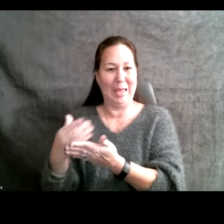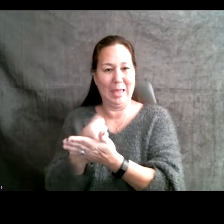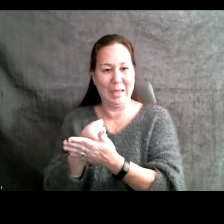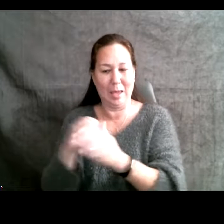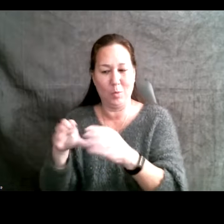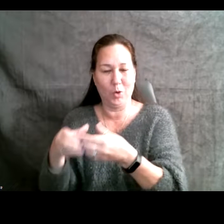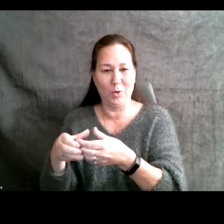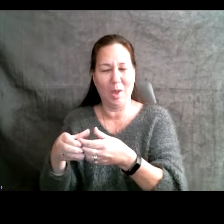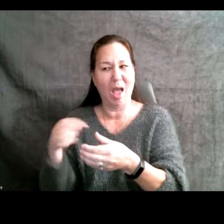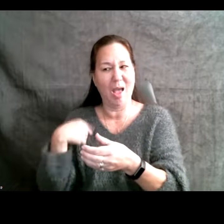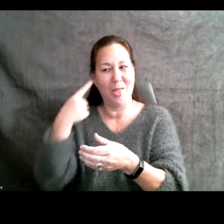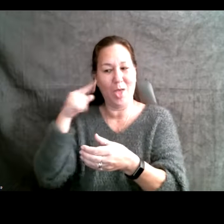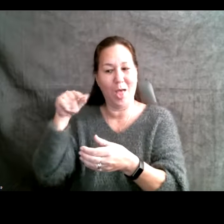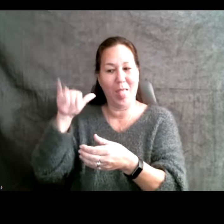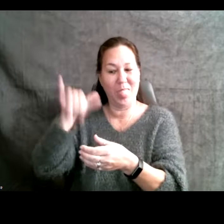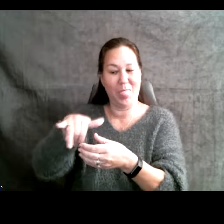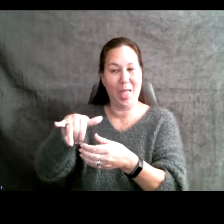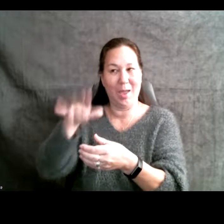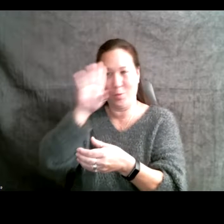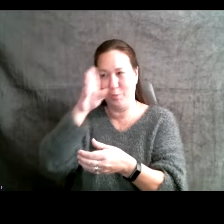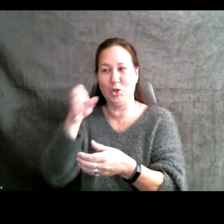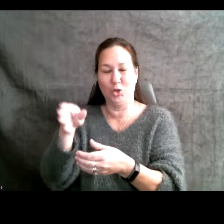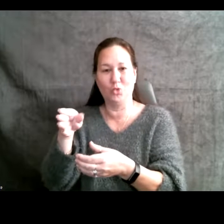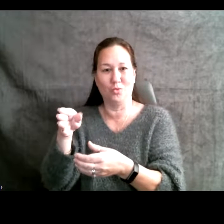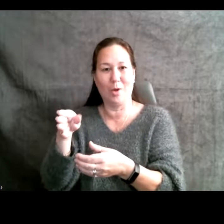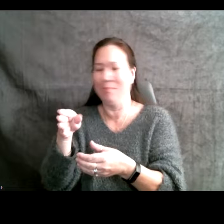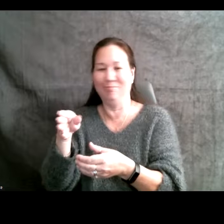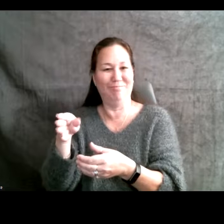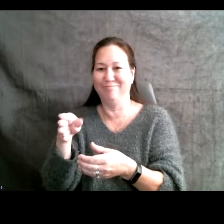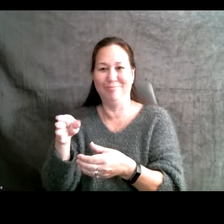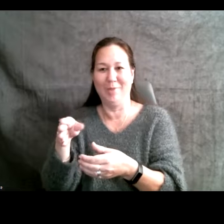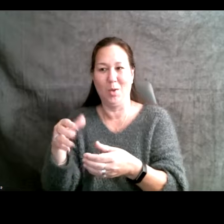most straightforward one, but clearly there's all these other nuances as well.